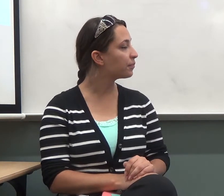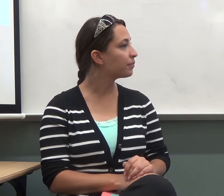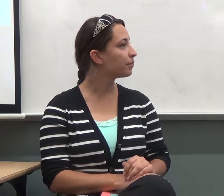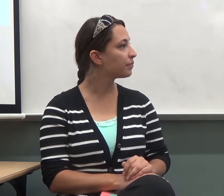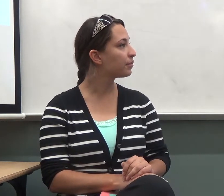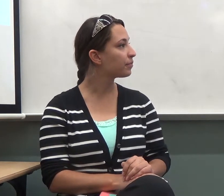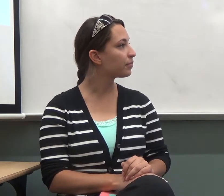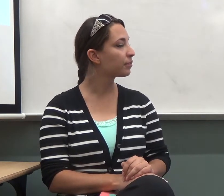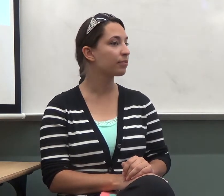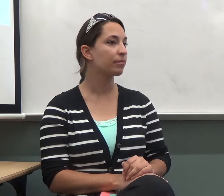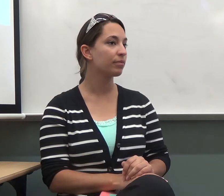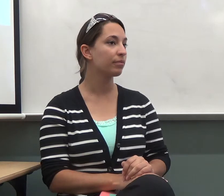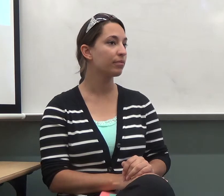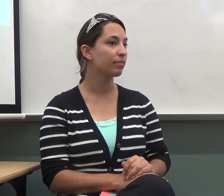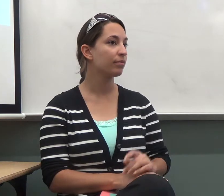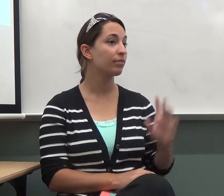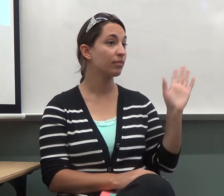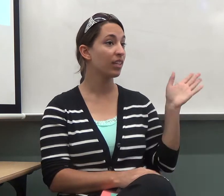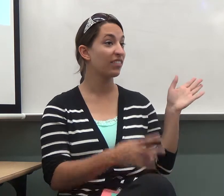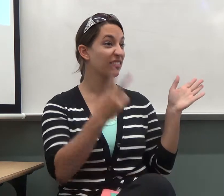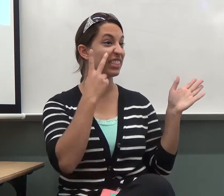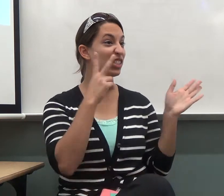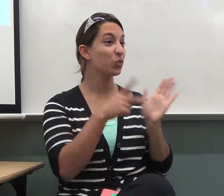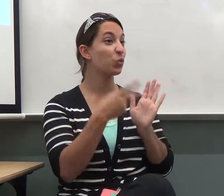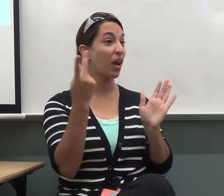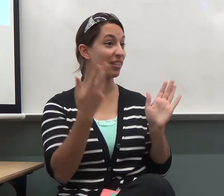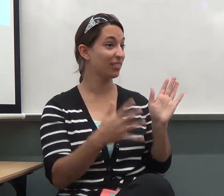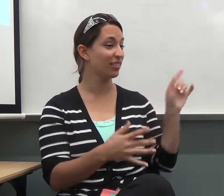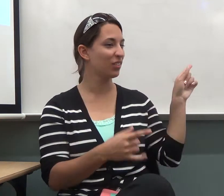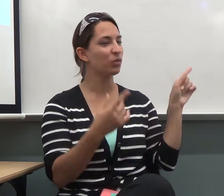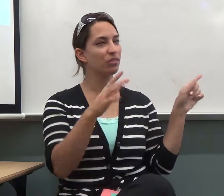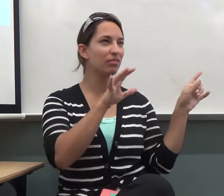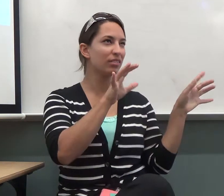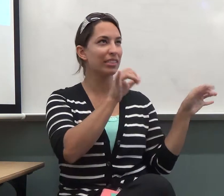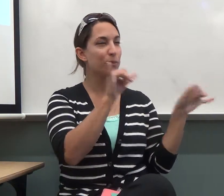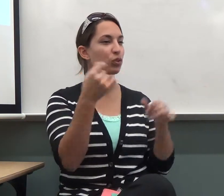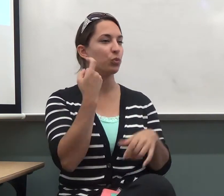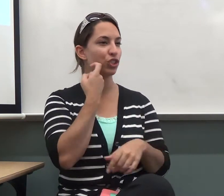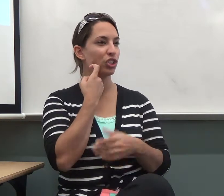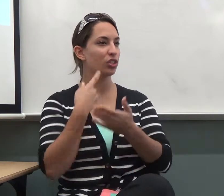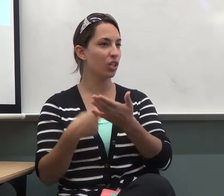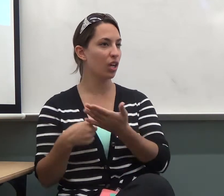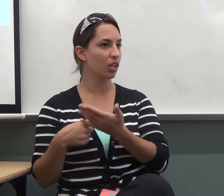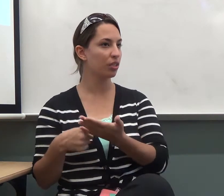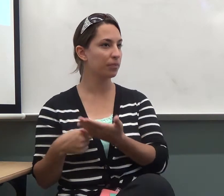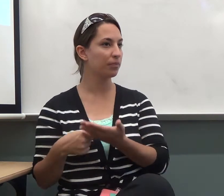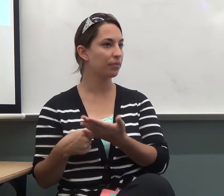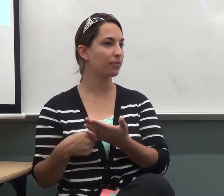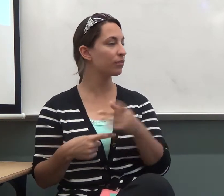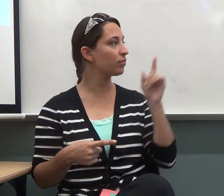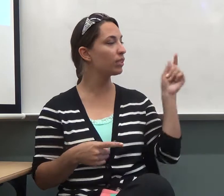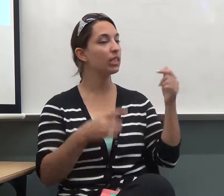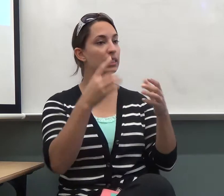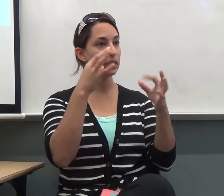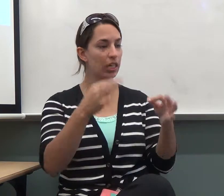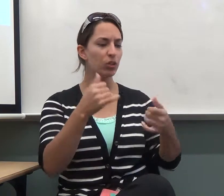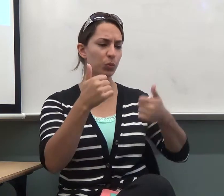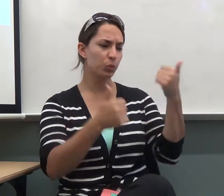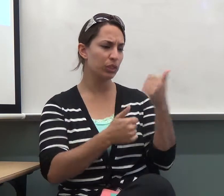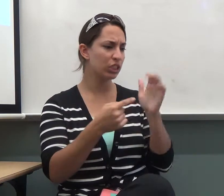Okay, now you've seen this twice. Okay, this is similar to what we just talked about. So then you're going to decide which examples support it. We're going over it a couple of times so